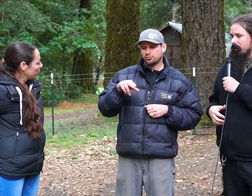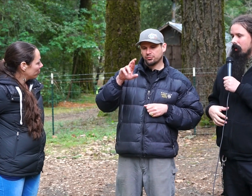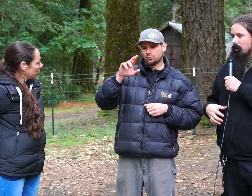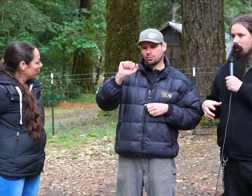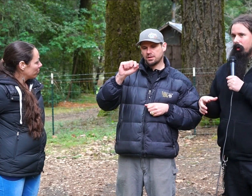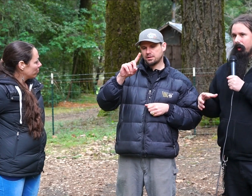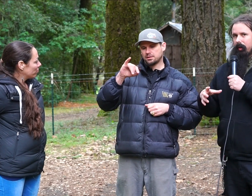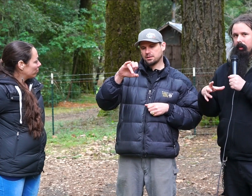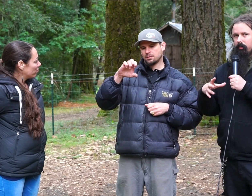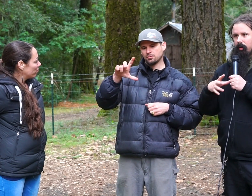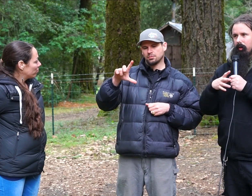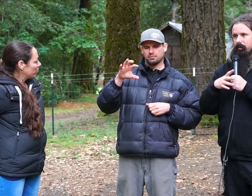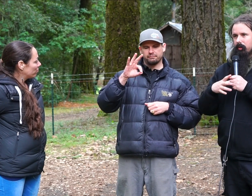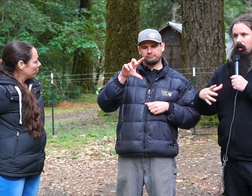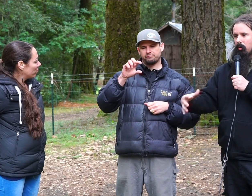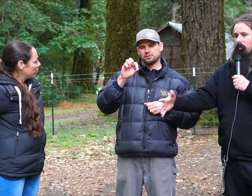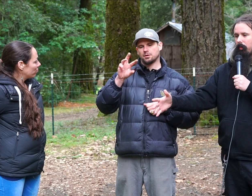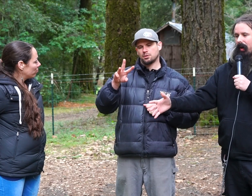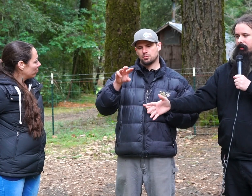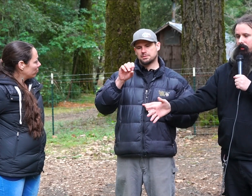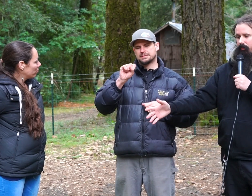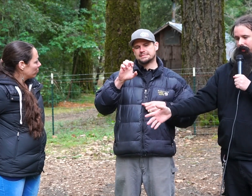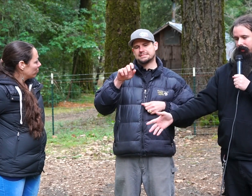or a slow pass-through filter